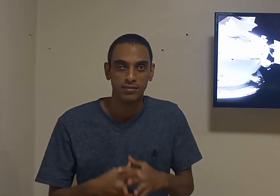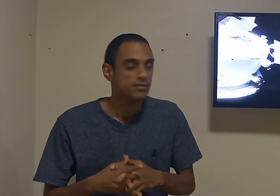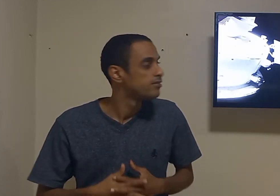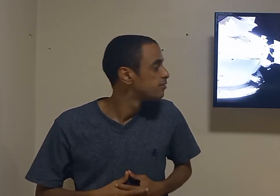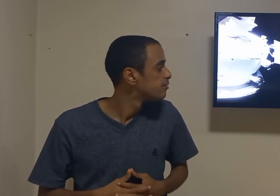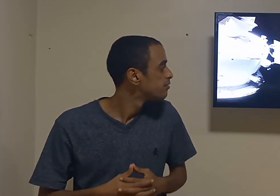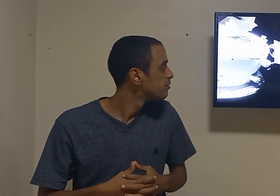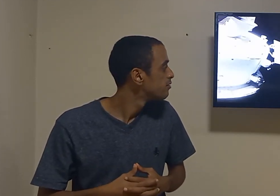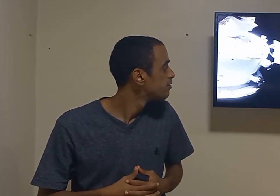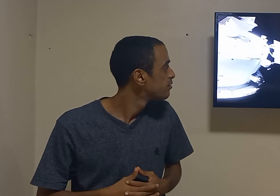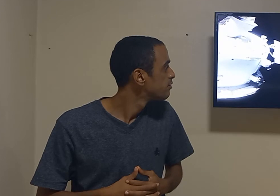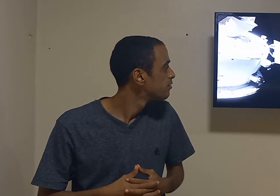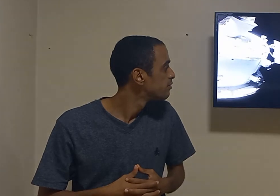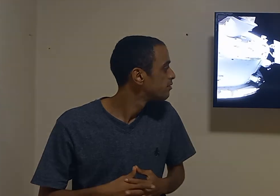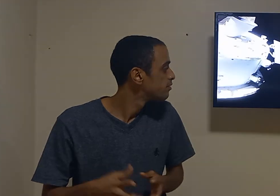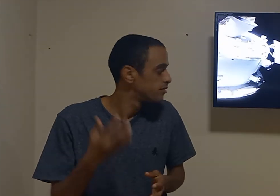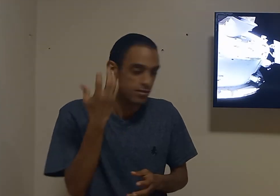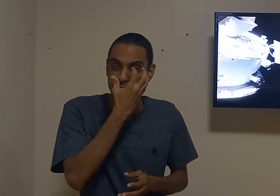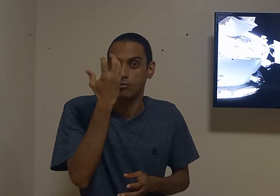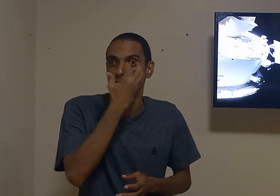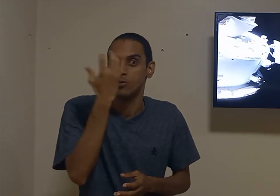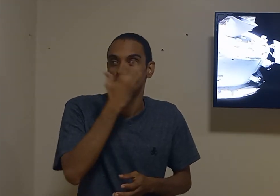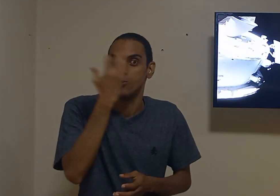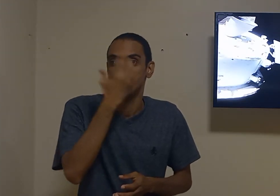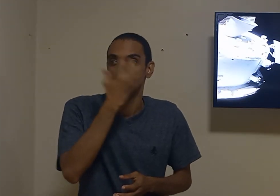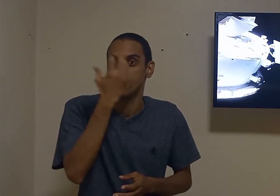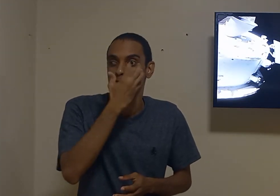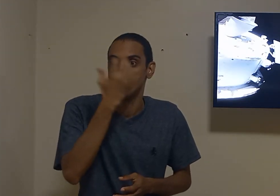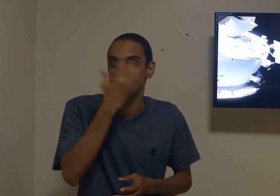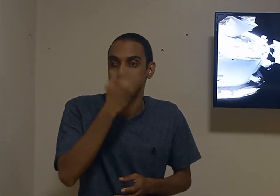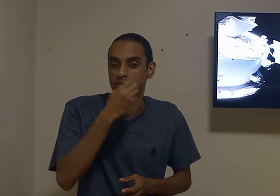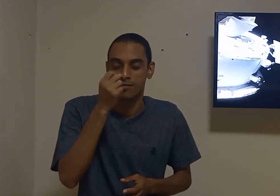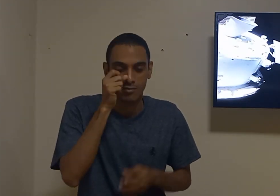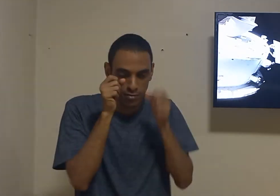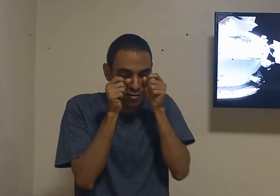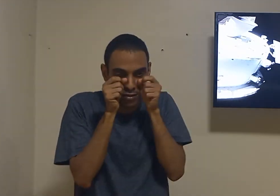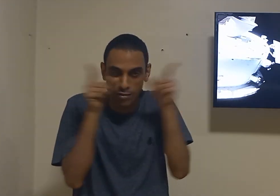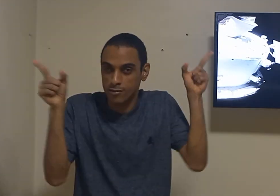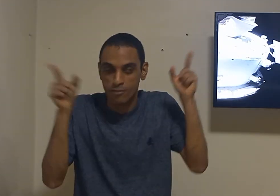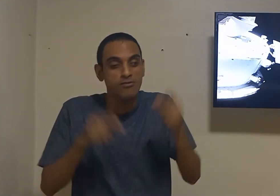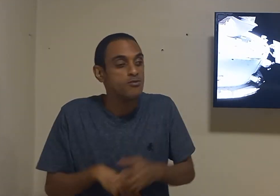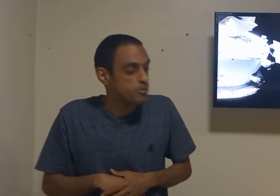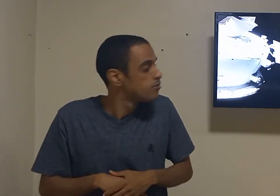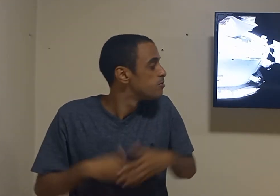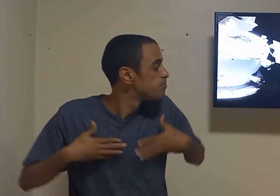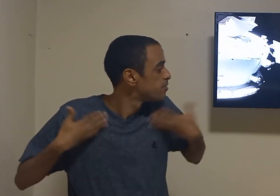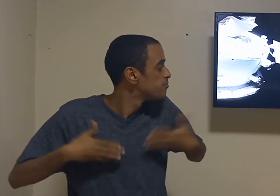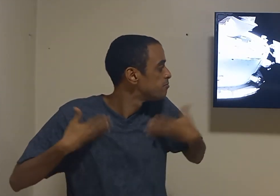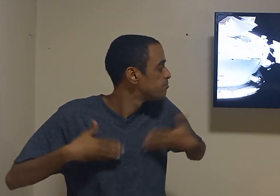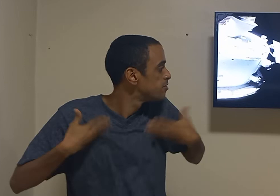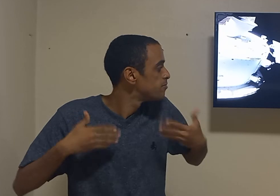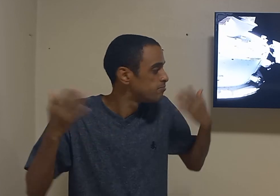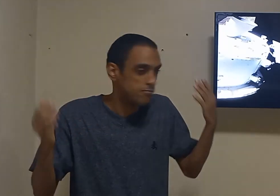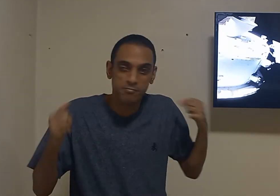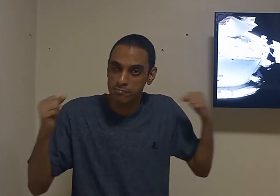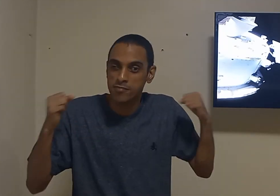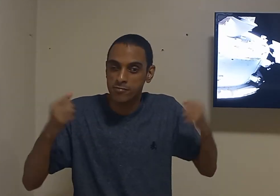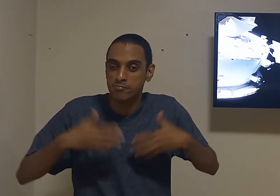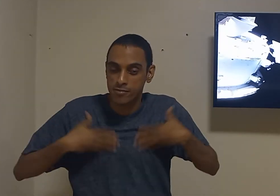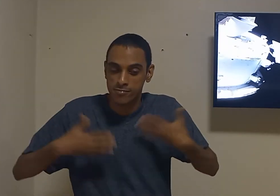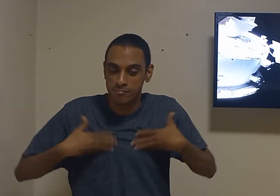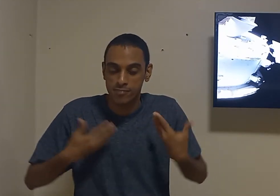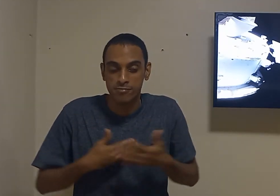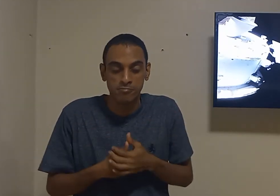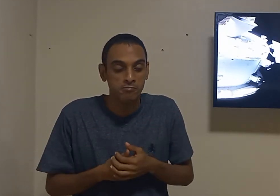This view of Earth captured from a human-rated spacecraft not seen since 1972 during